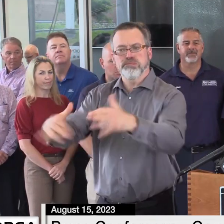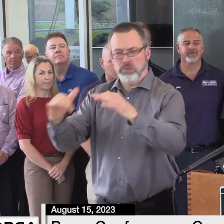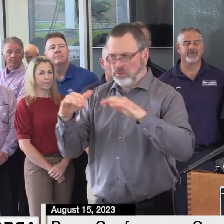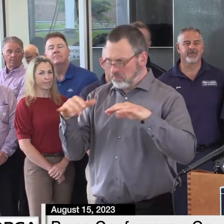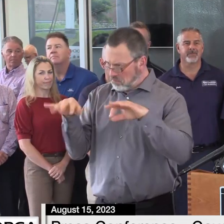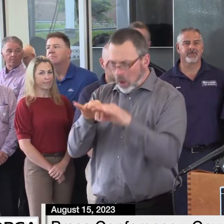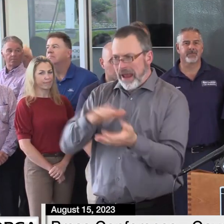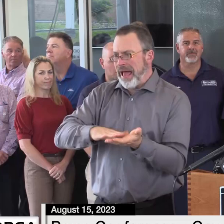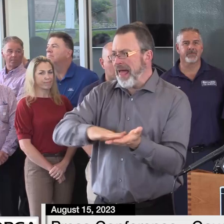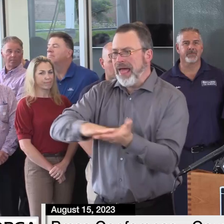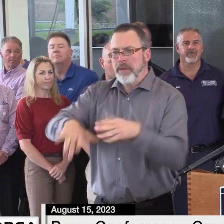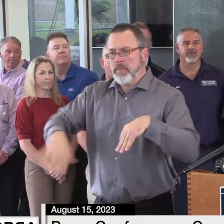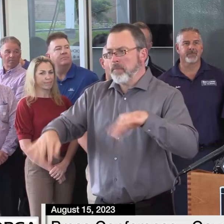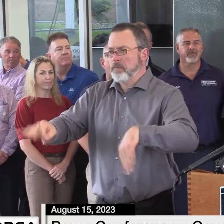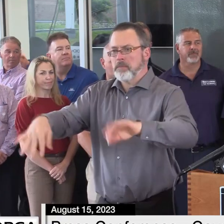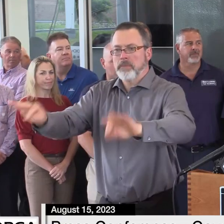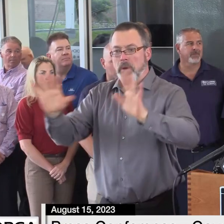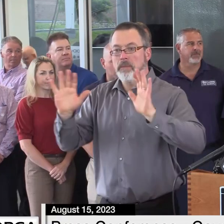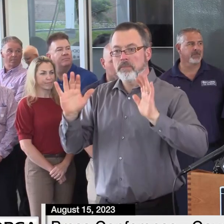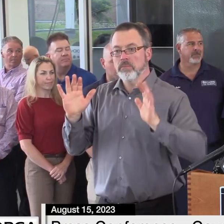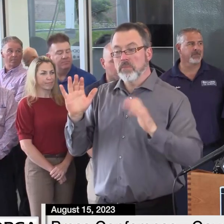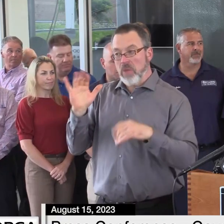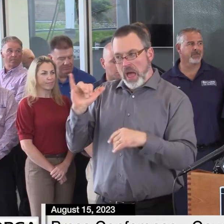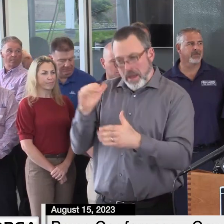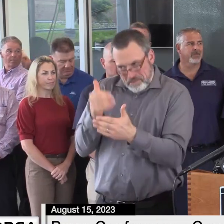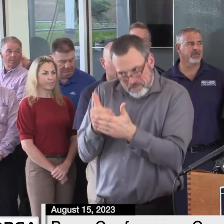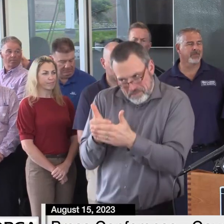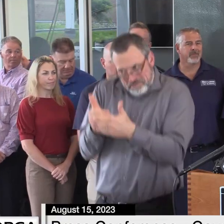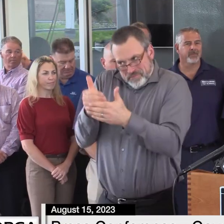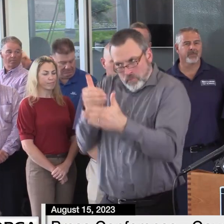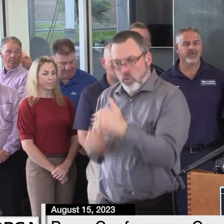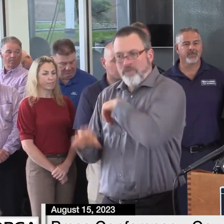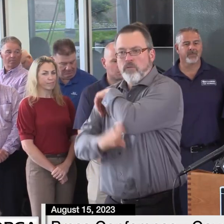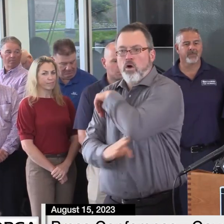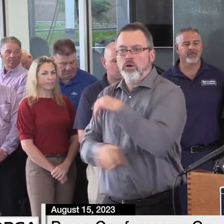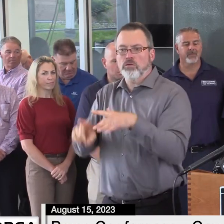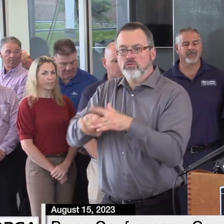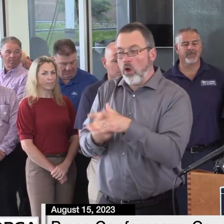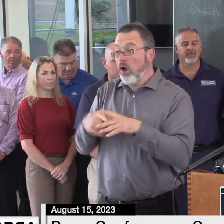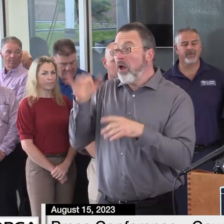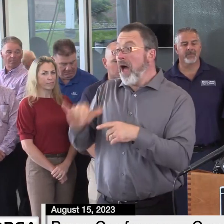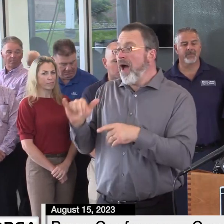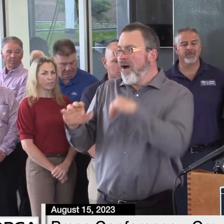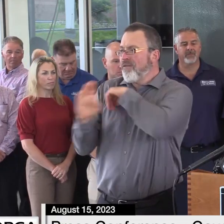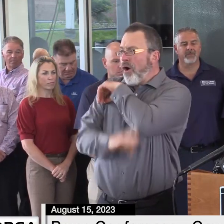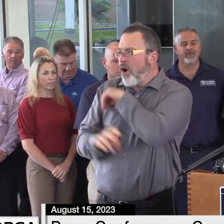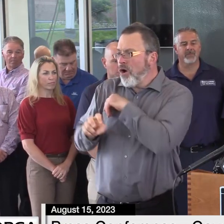up in time for our fall visitors and our winter visitors to arrive.